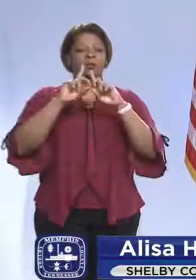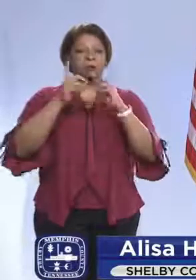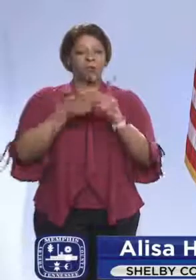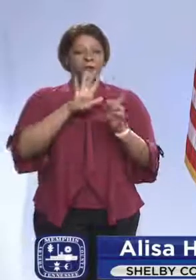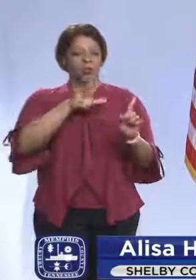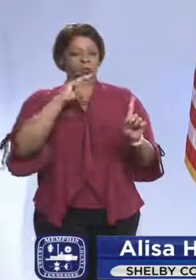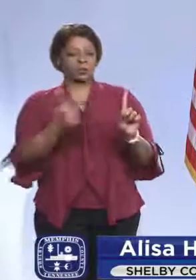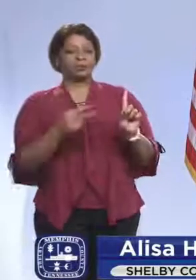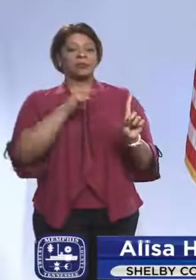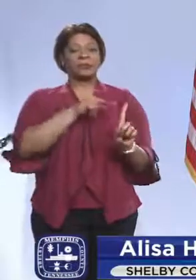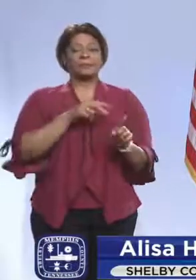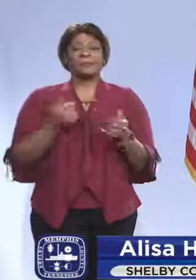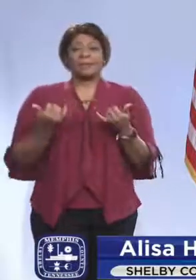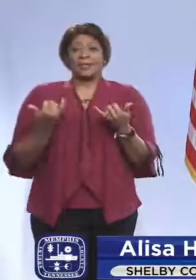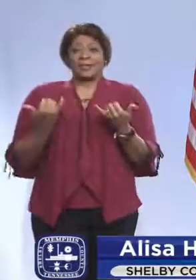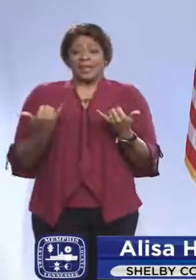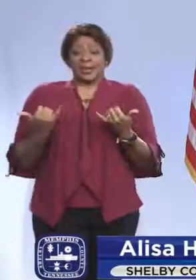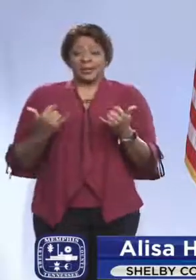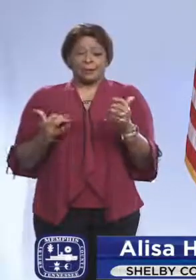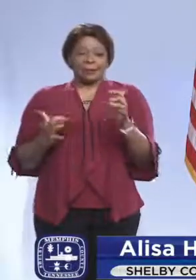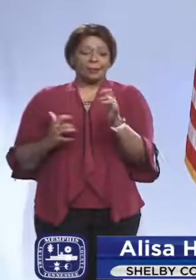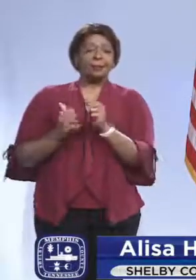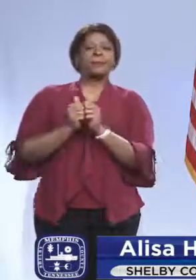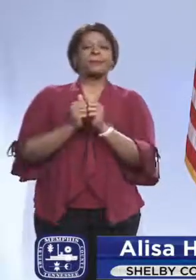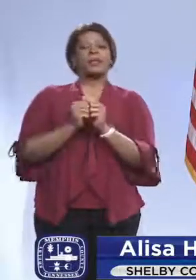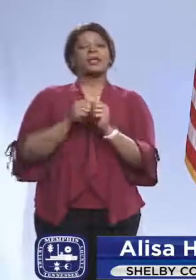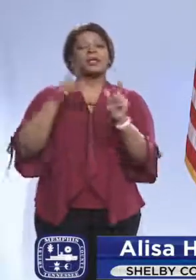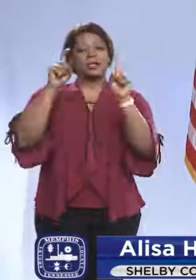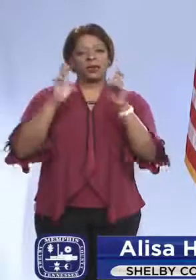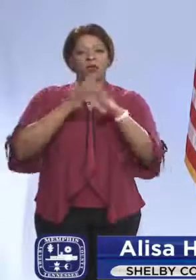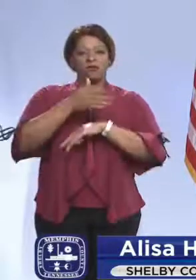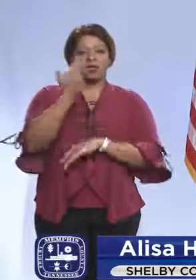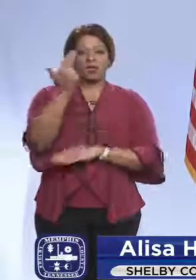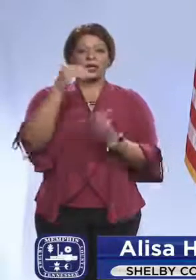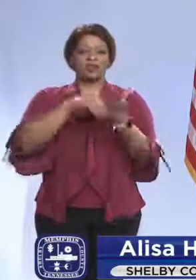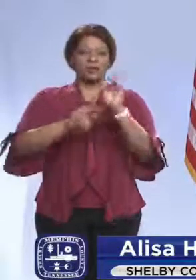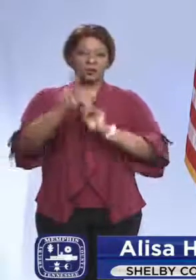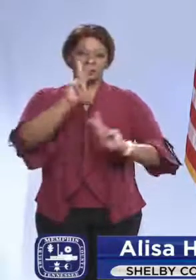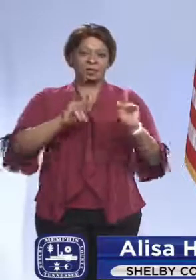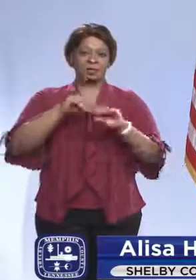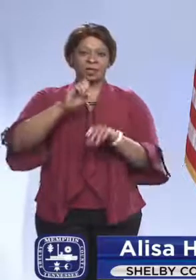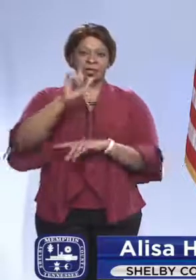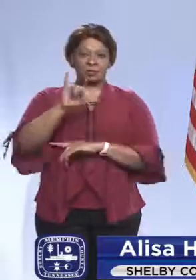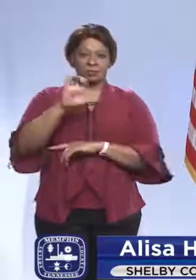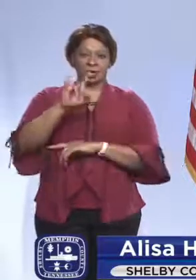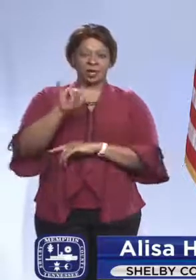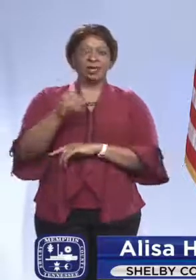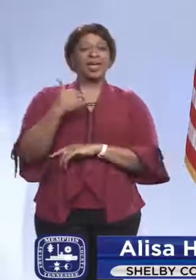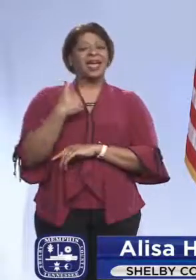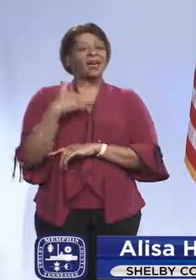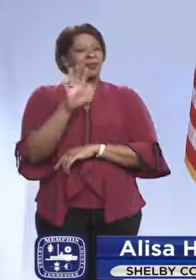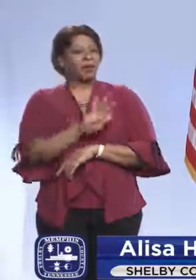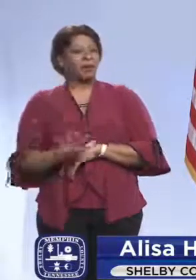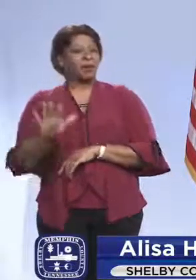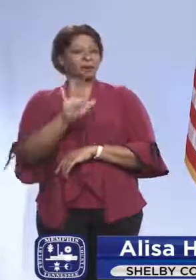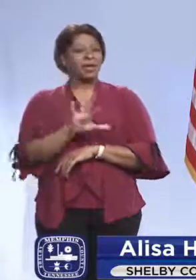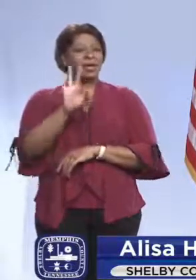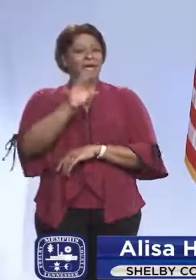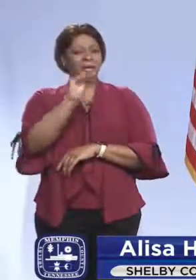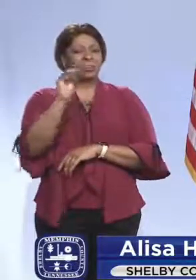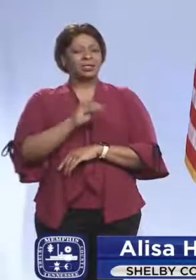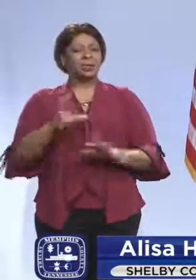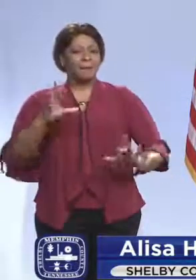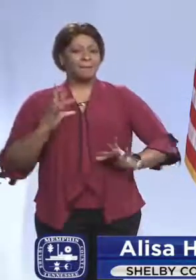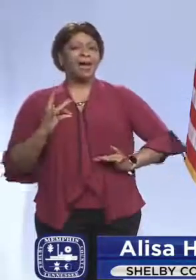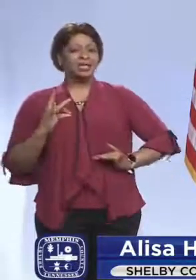perspective. To date, we've tested over 13,000 people in Shelby County. We still have approximately a 9%